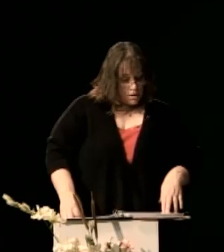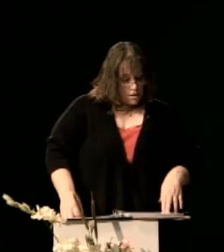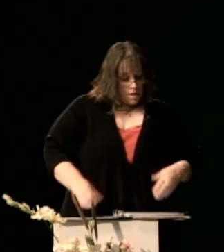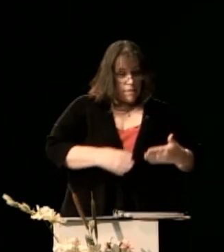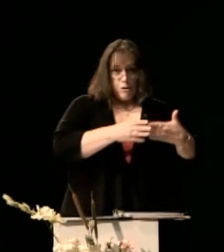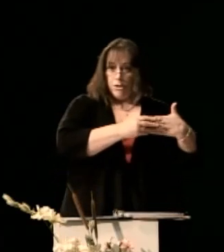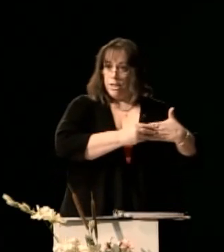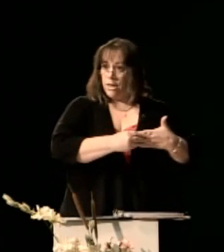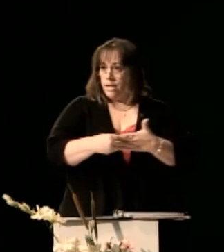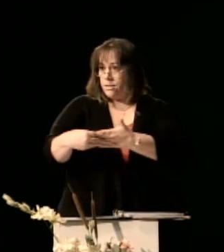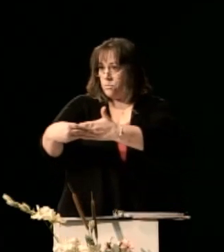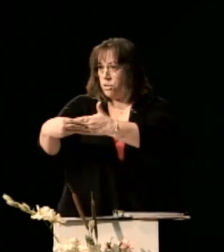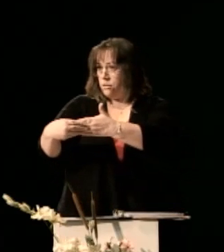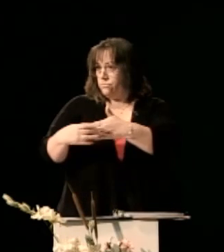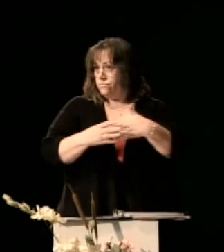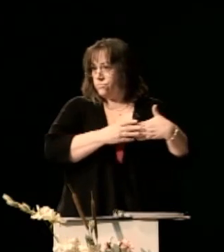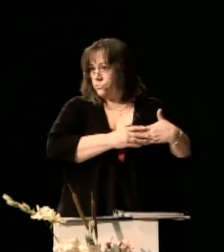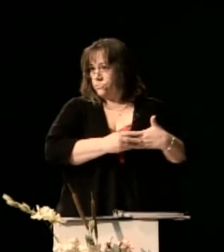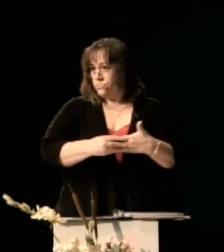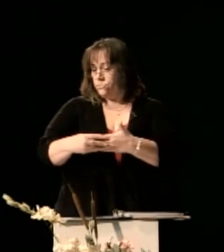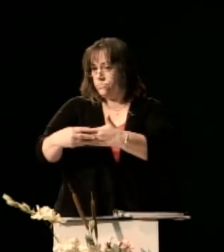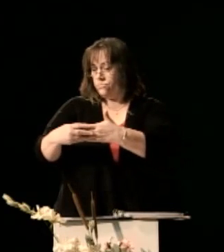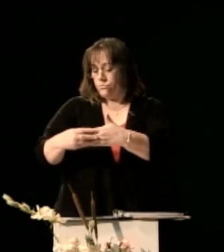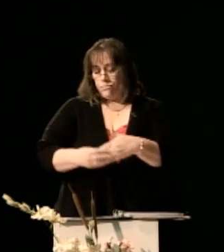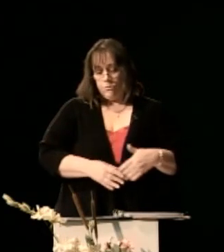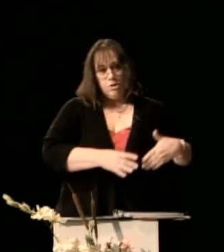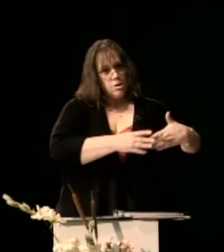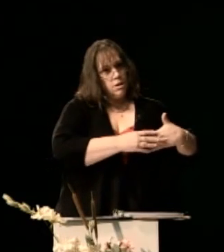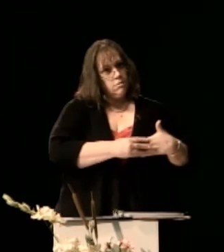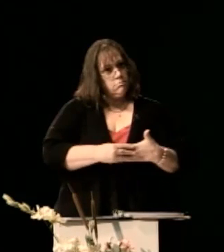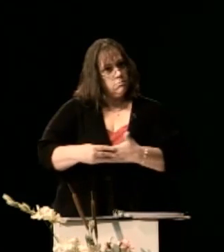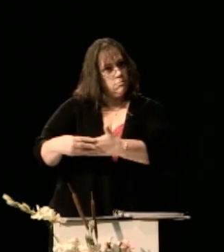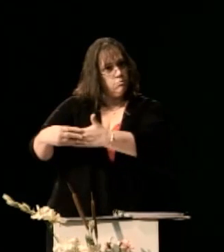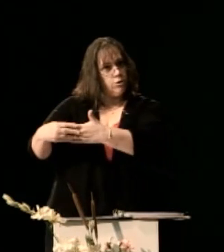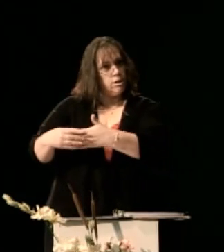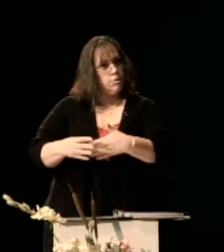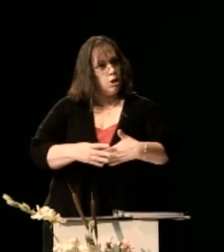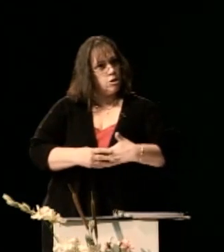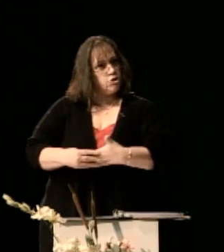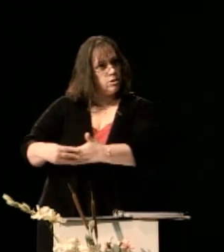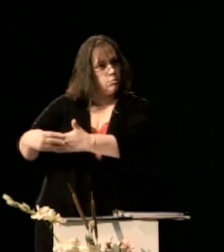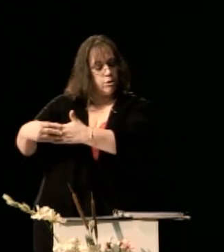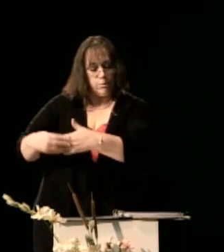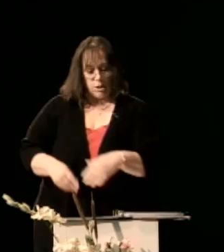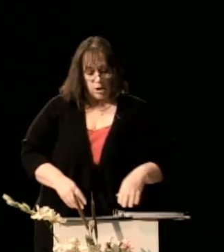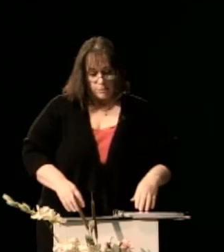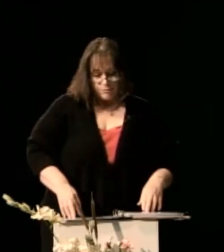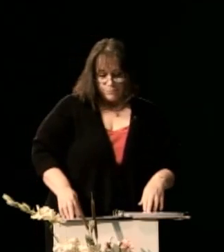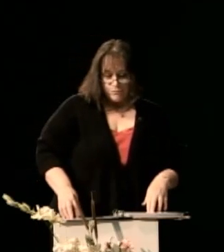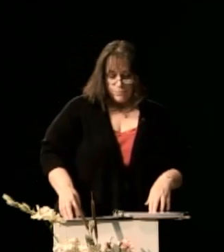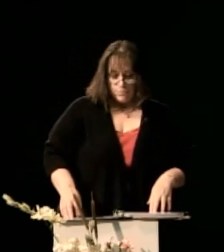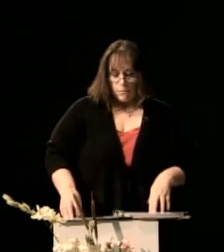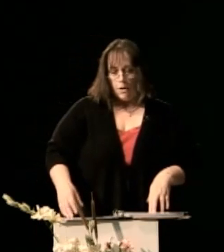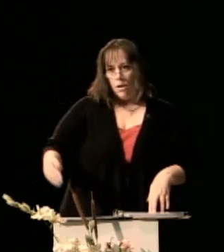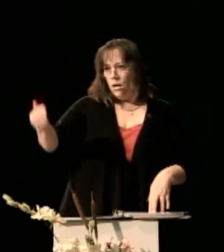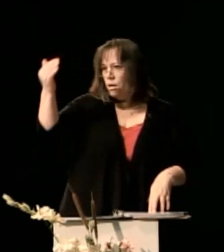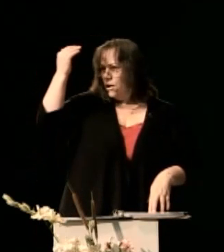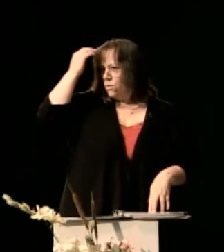And then you're going to guide somebody. You just kind of bring them along, gently bring them along. When you